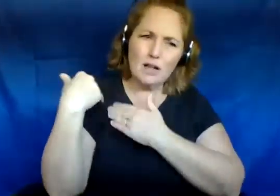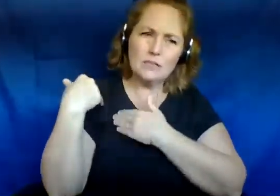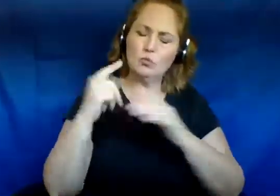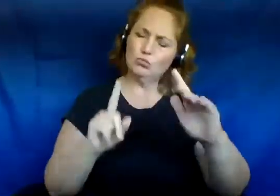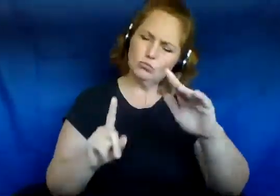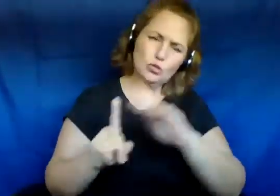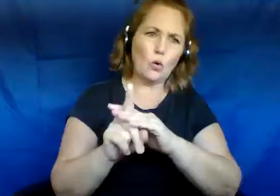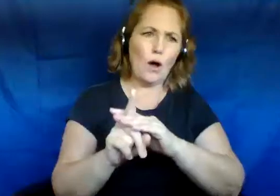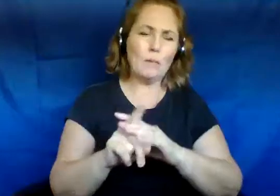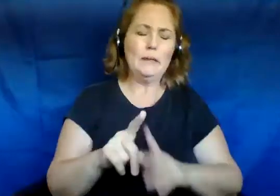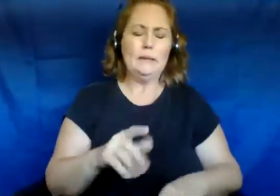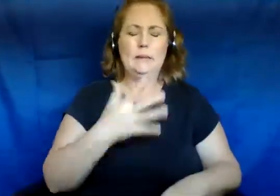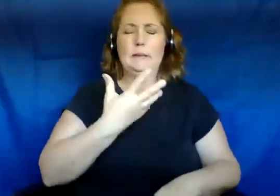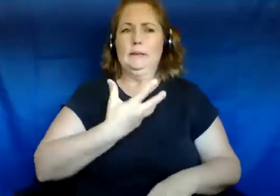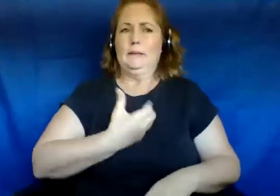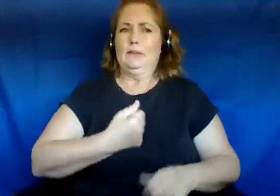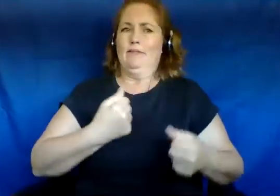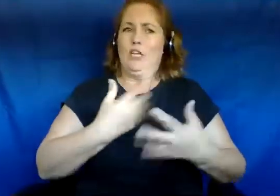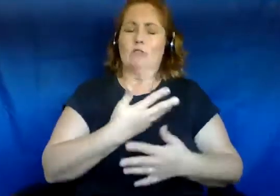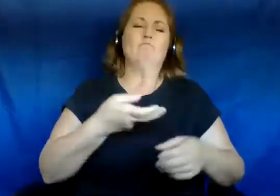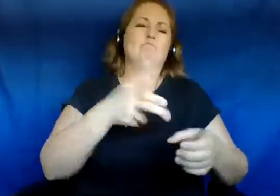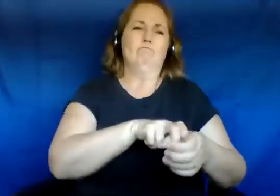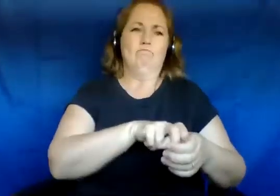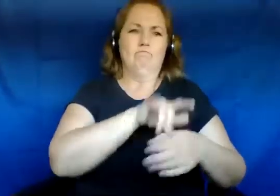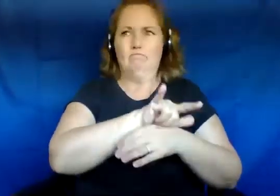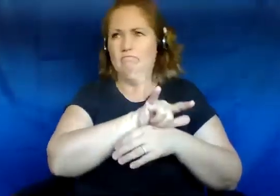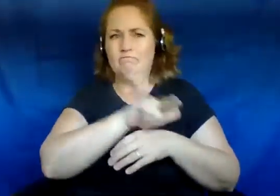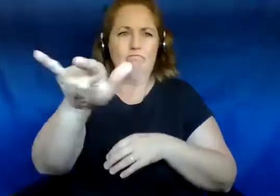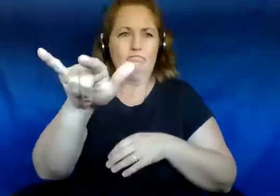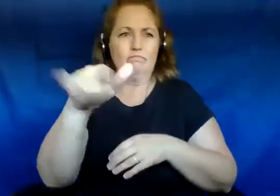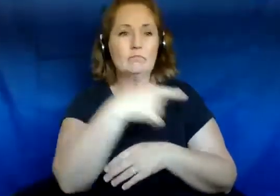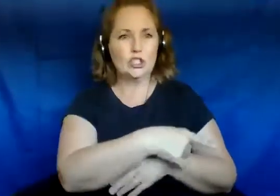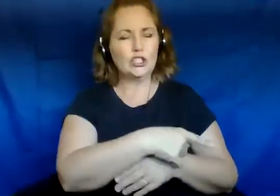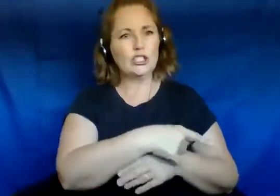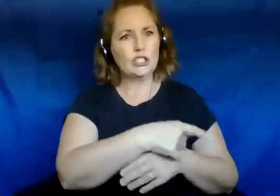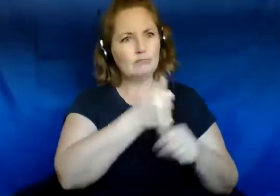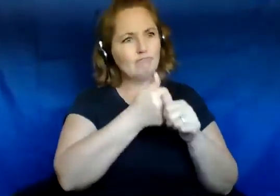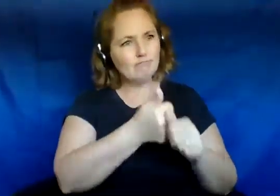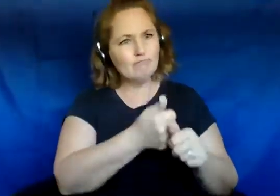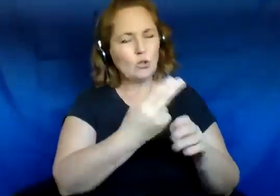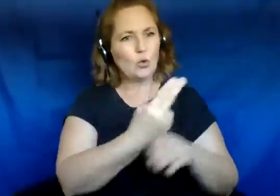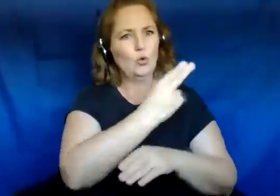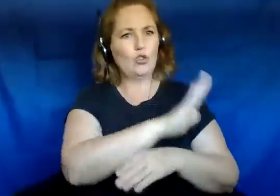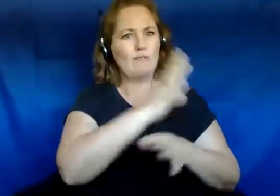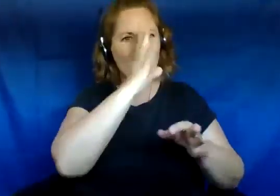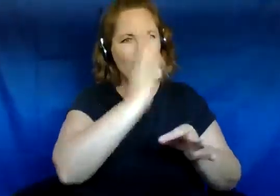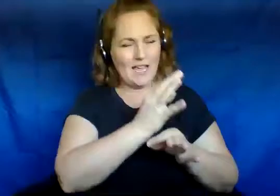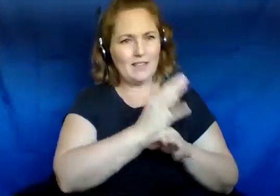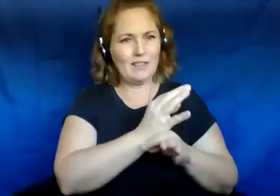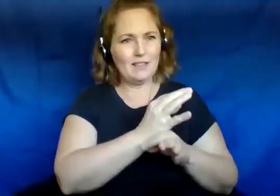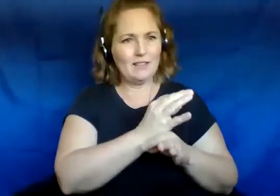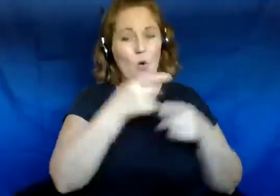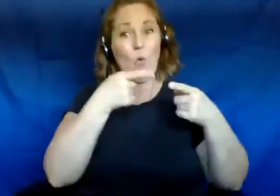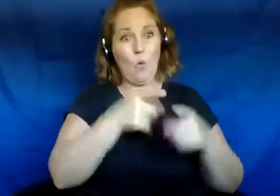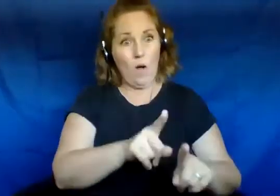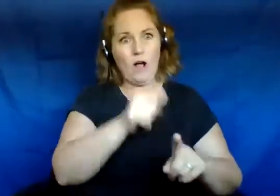commitment. She got on that airplane and she did it. And she exercised faith while walking